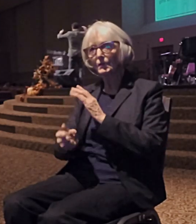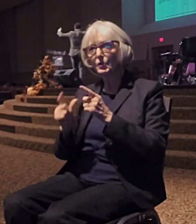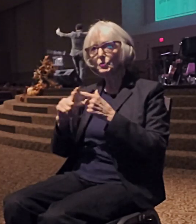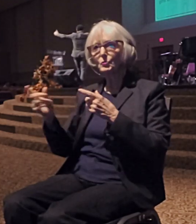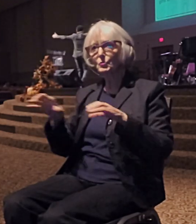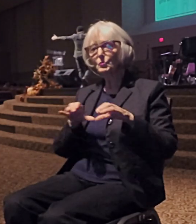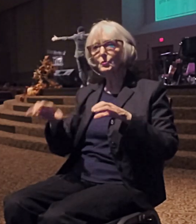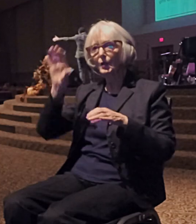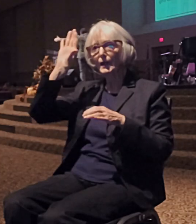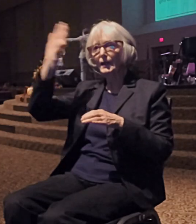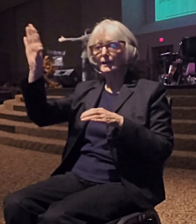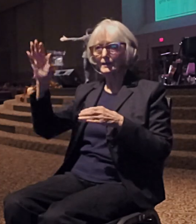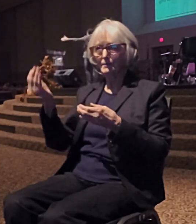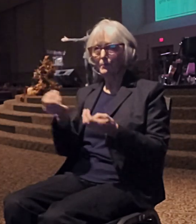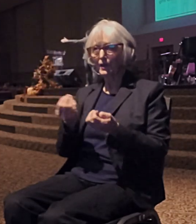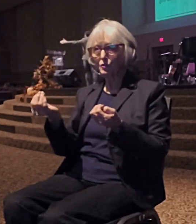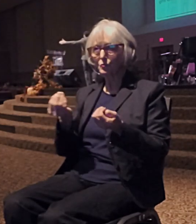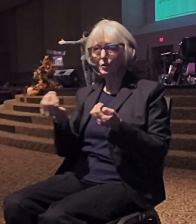That this unity